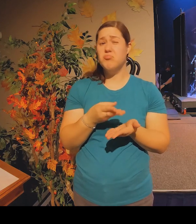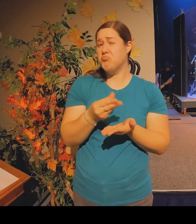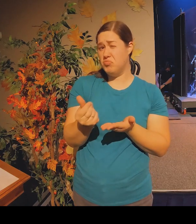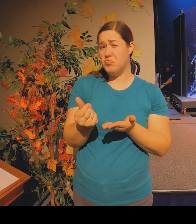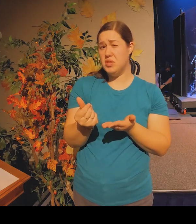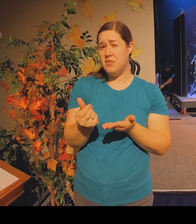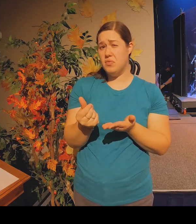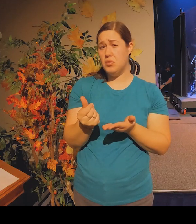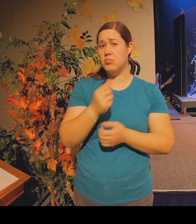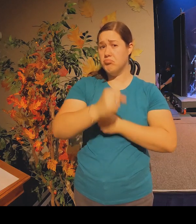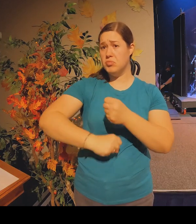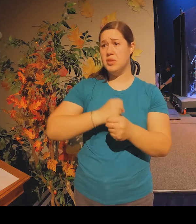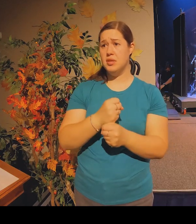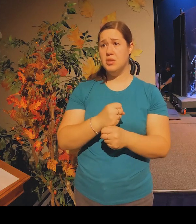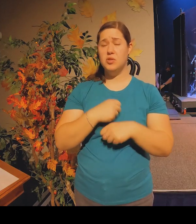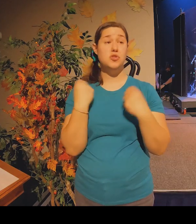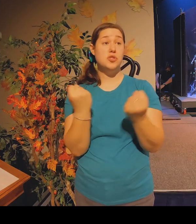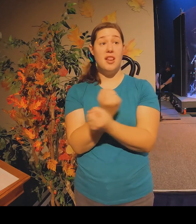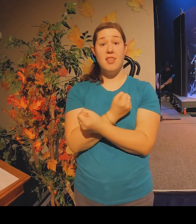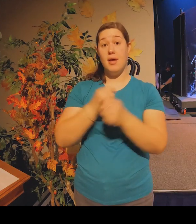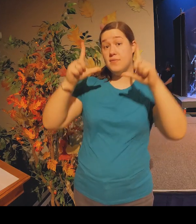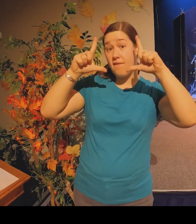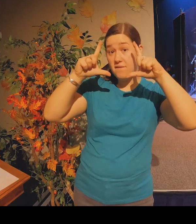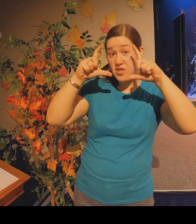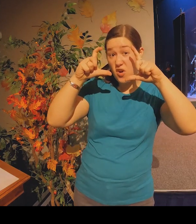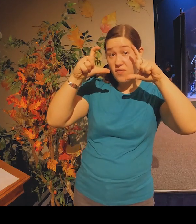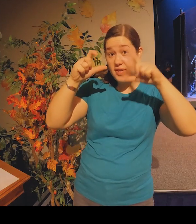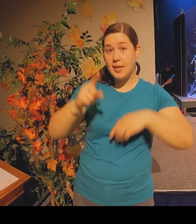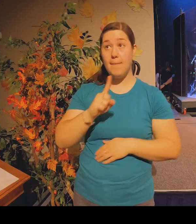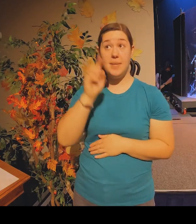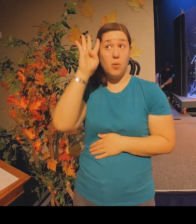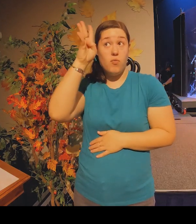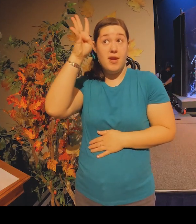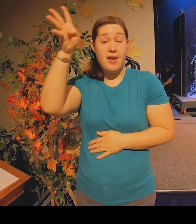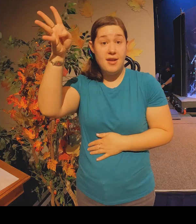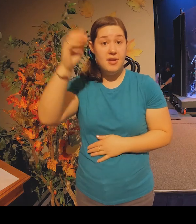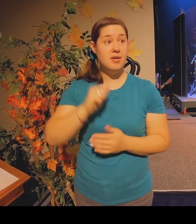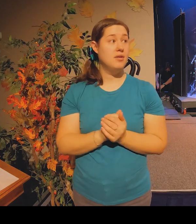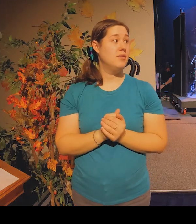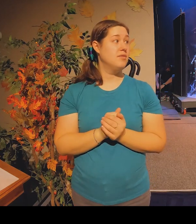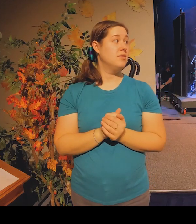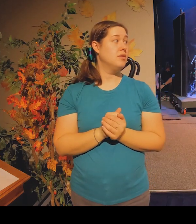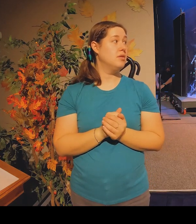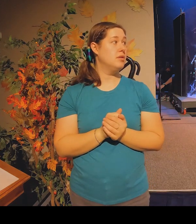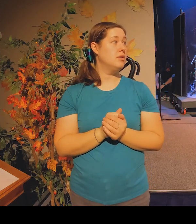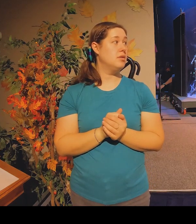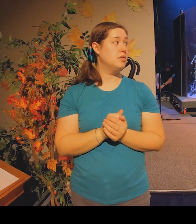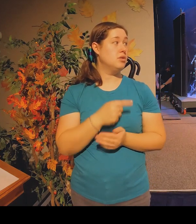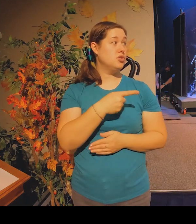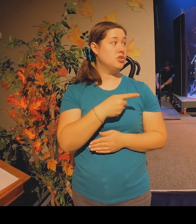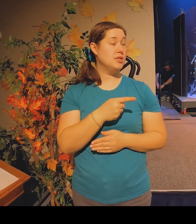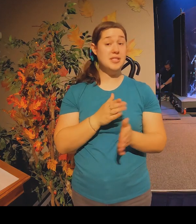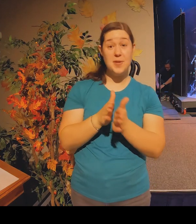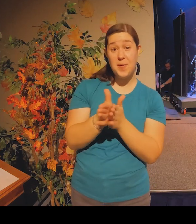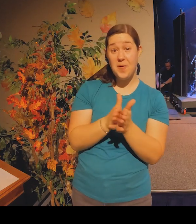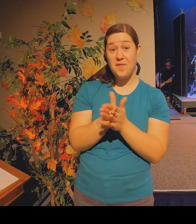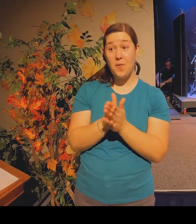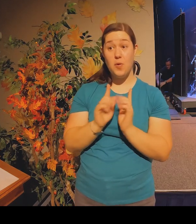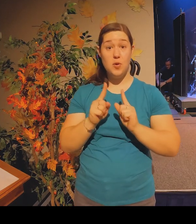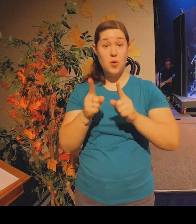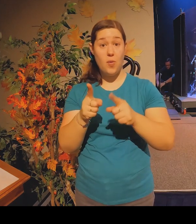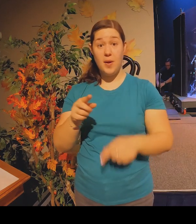to sew, photography, and being creative. Susan is looking forward to going on a mission